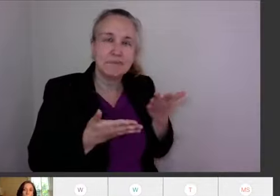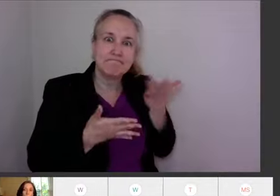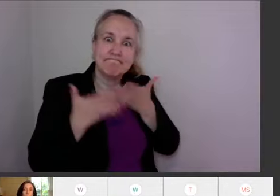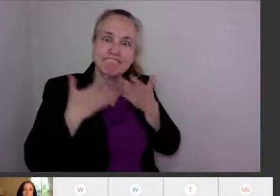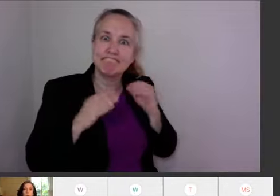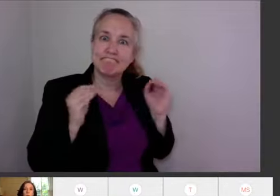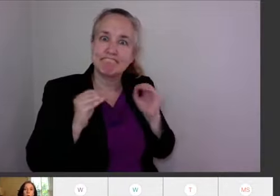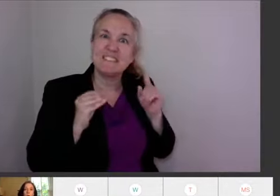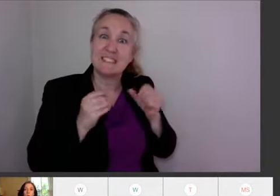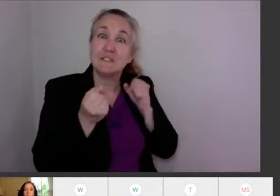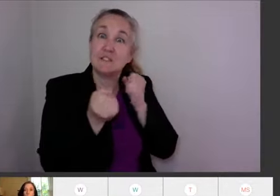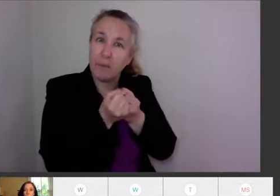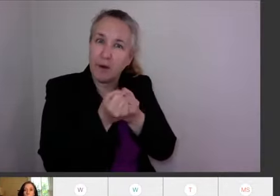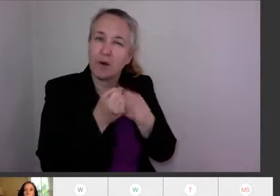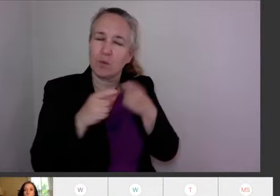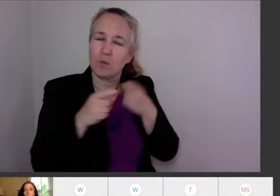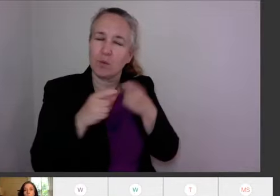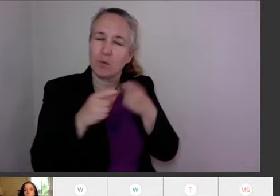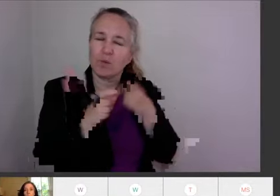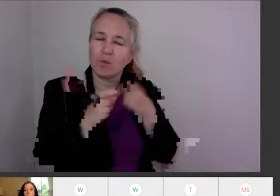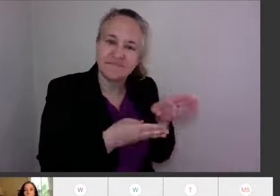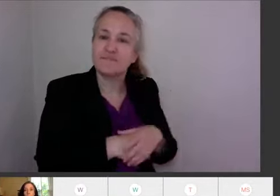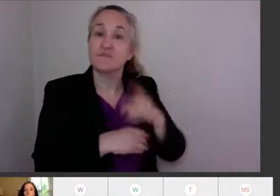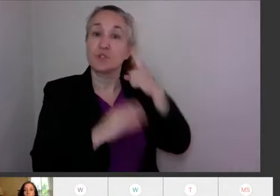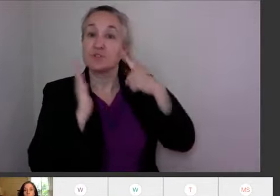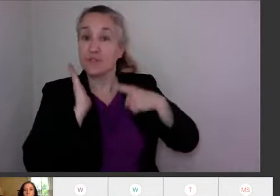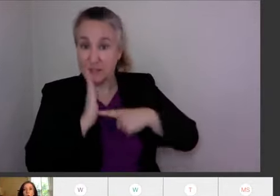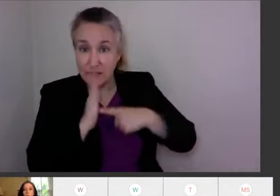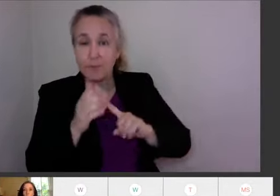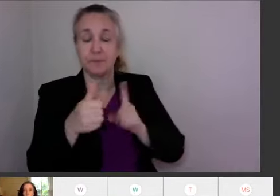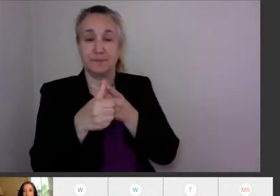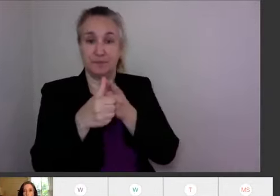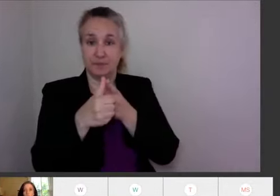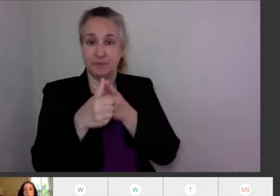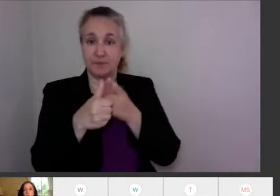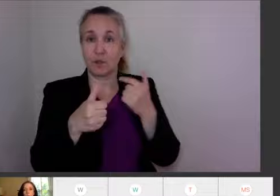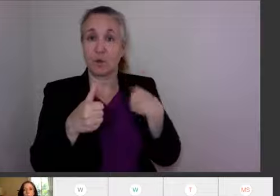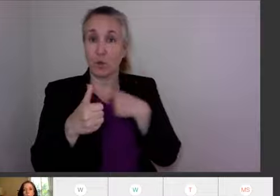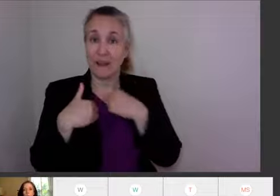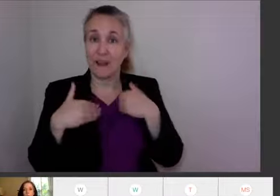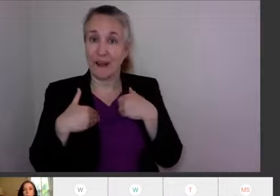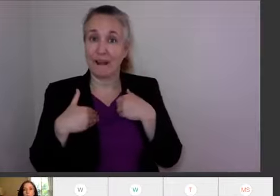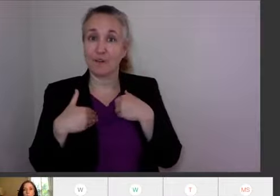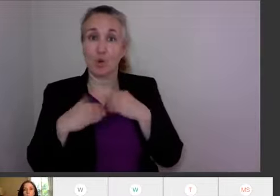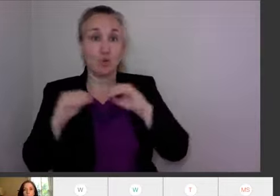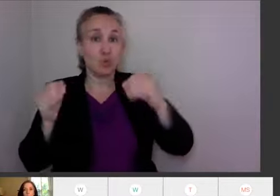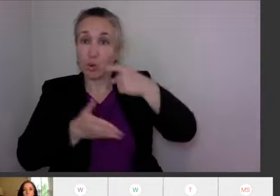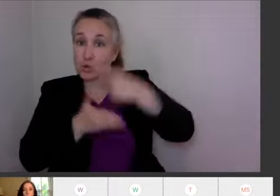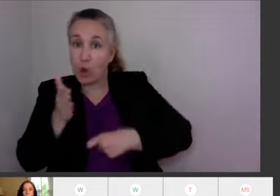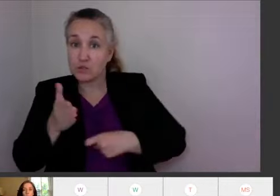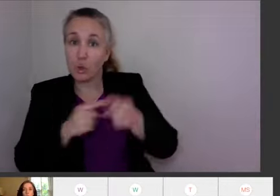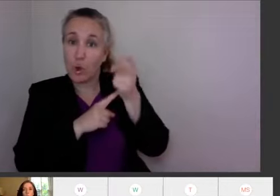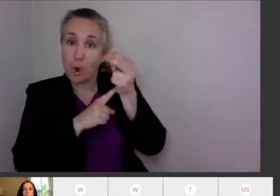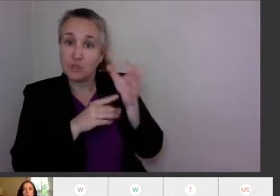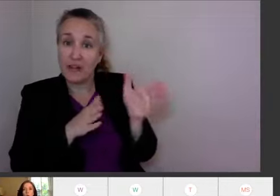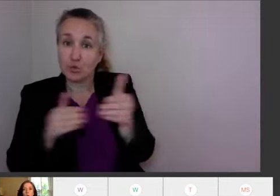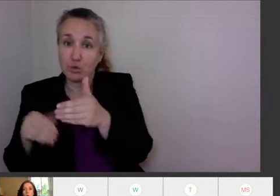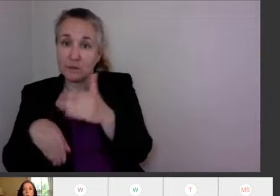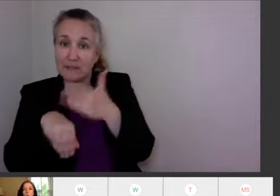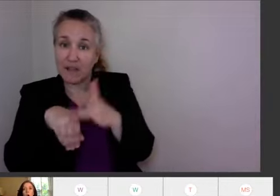without help. So first of all, we do have no-cost hotel rooms available for